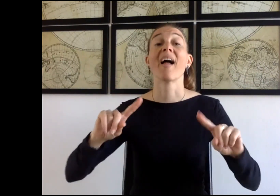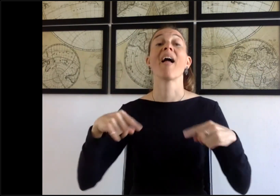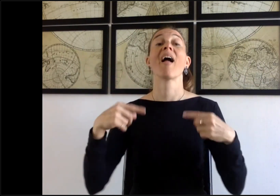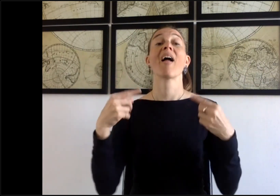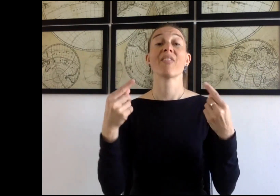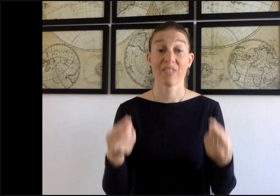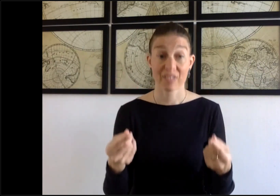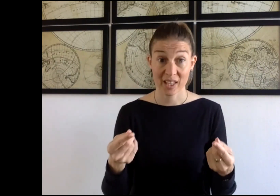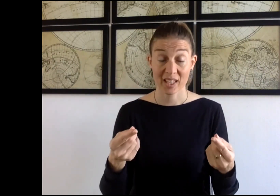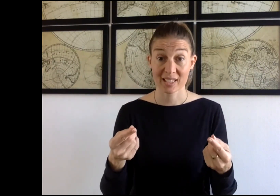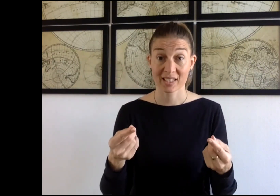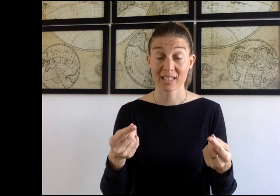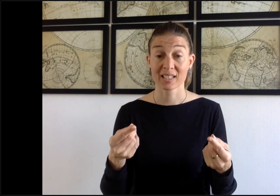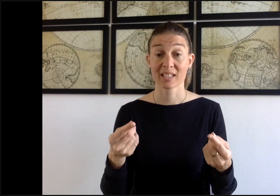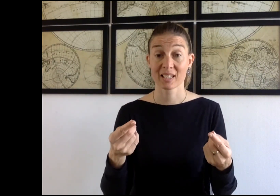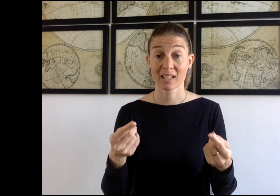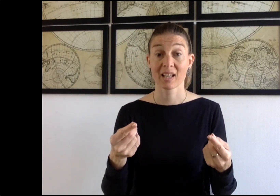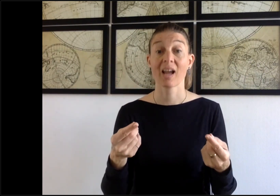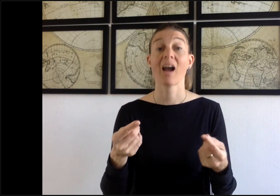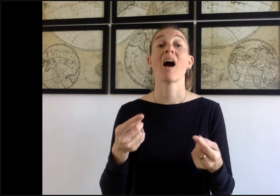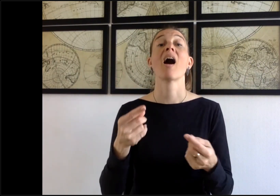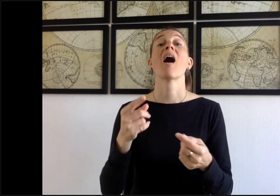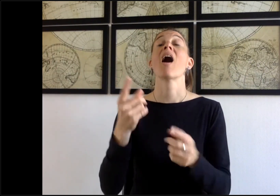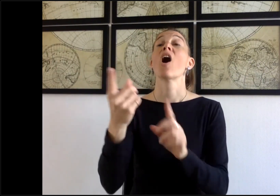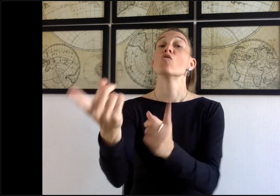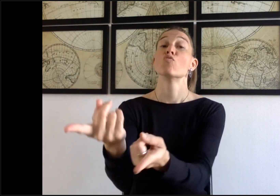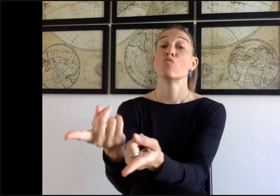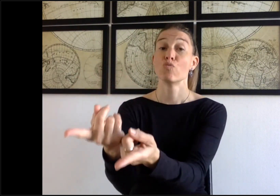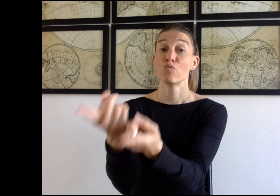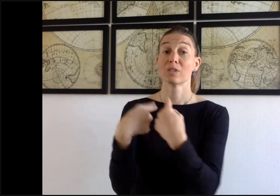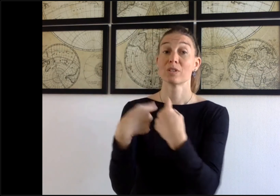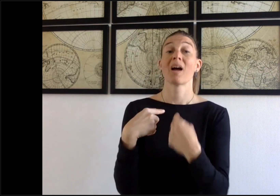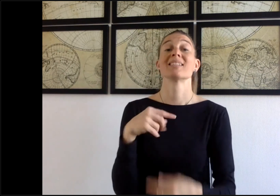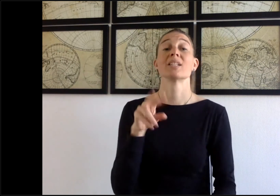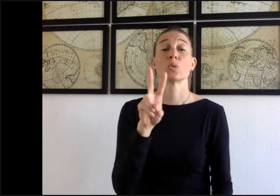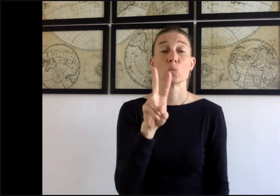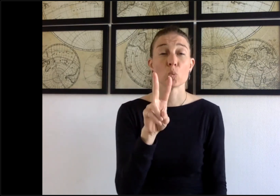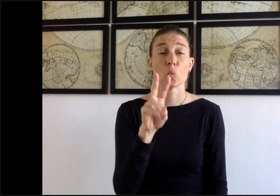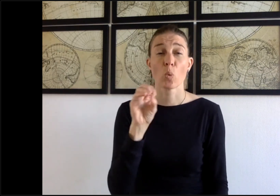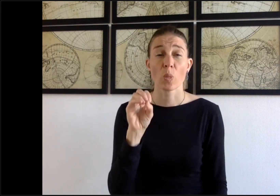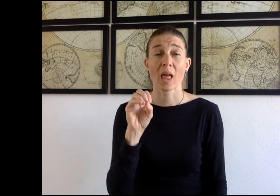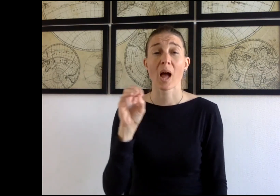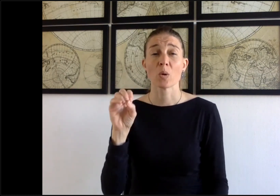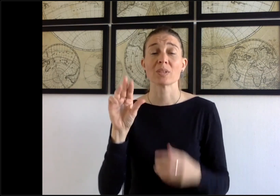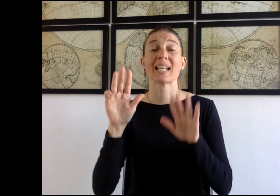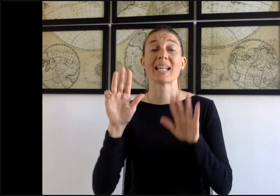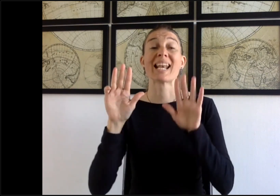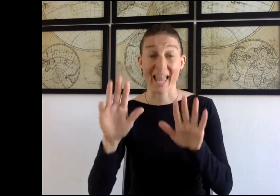the time I got my response was in 2009 spring, and the